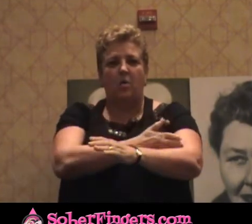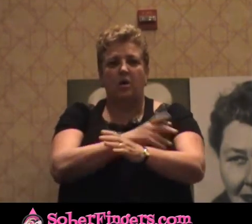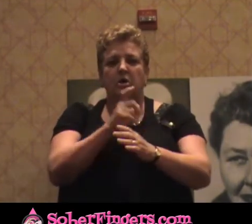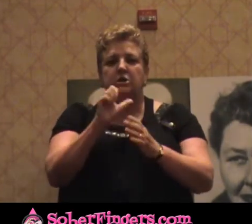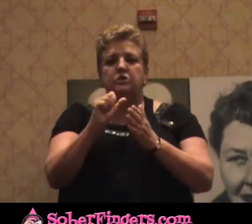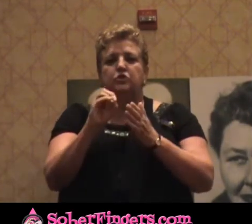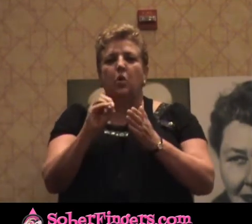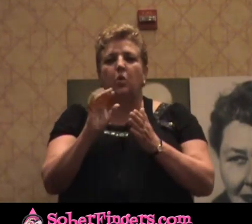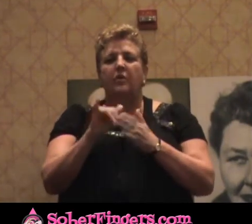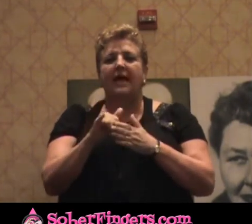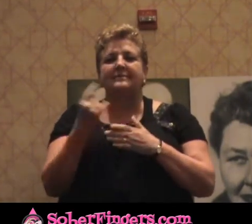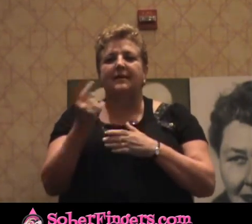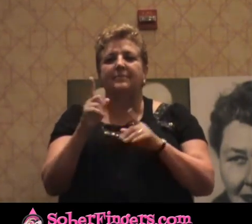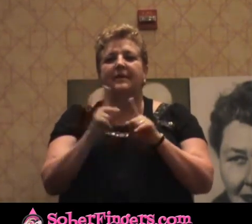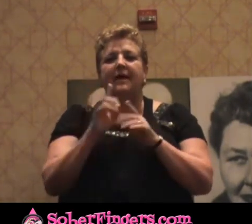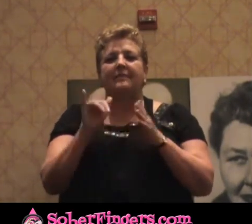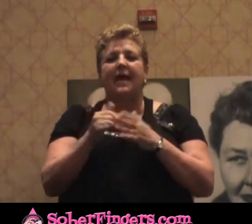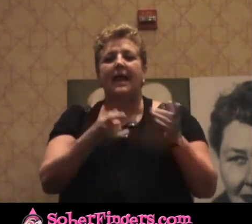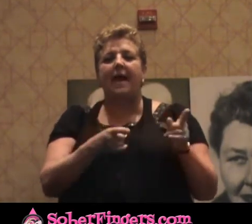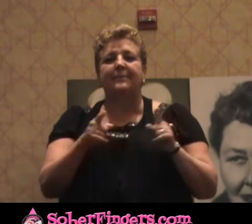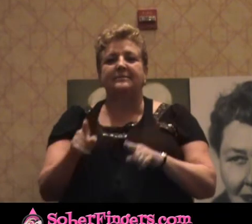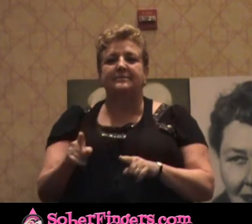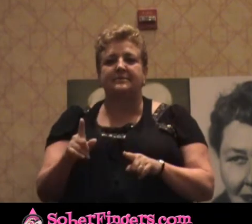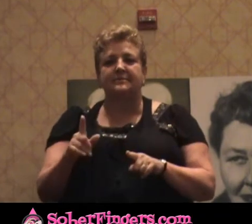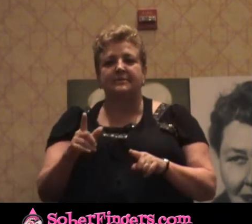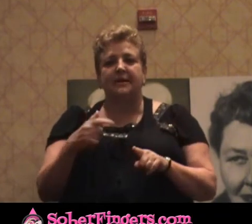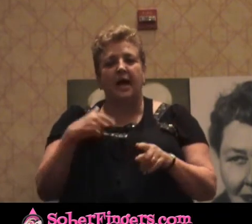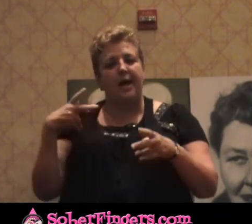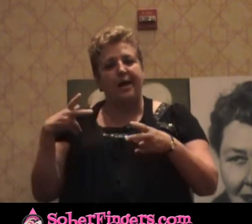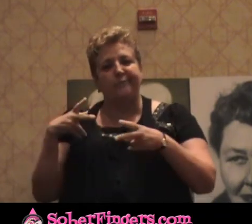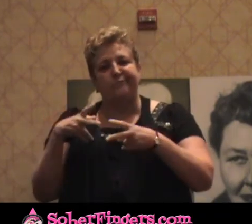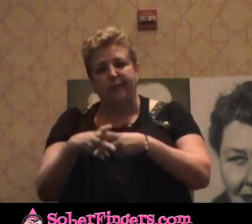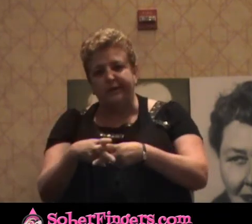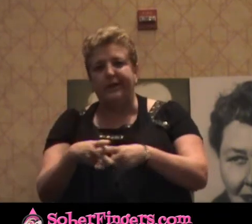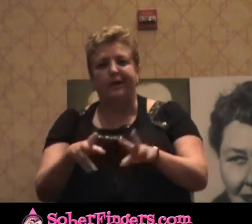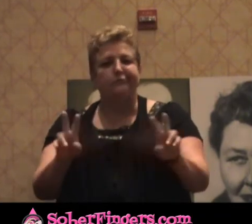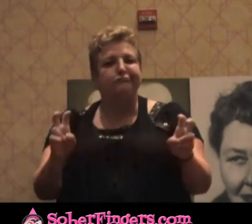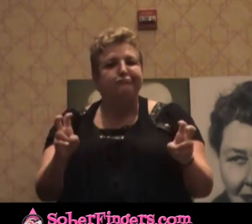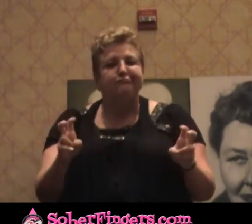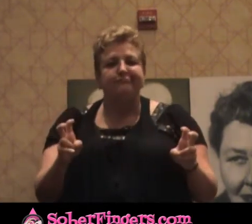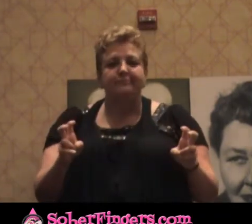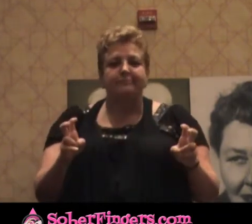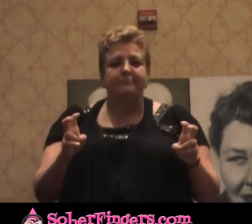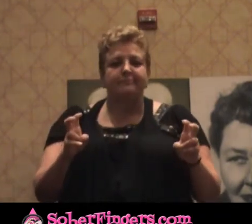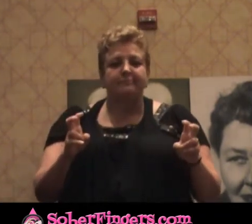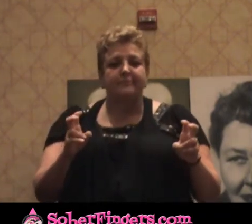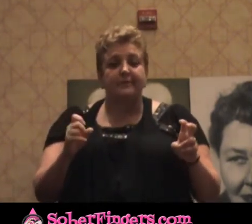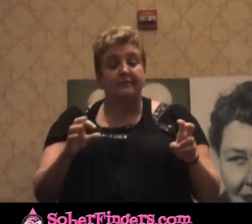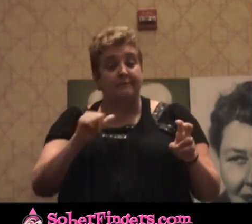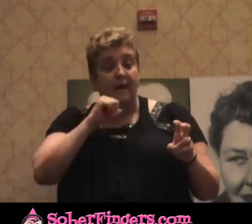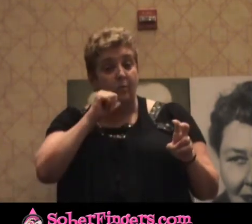I'm plugged in, man. Because if I didn't have that foundation, if I wasn't plugged in, you would have a totally different speaker here tonight.